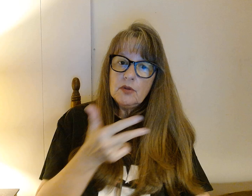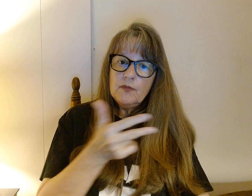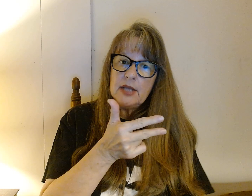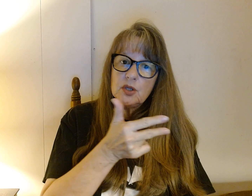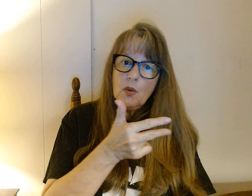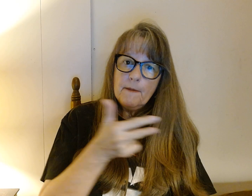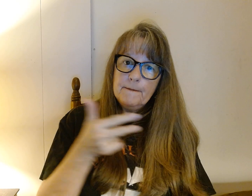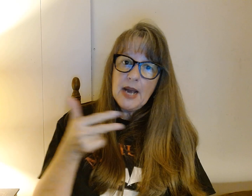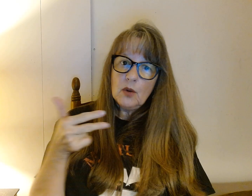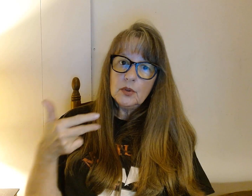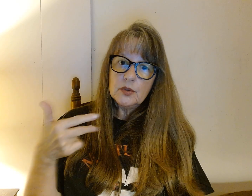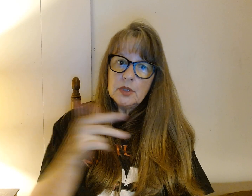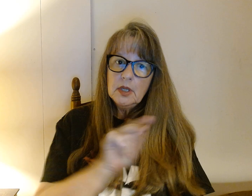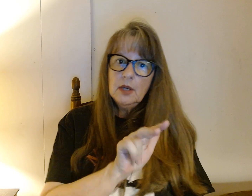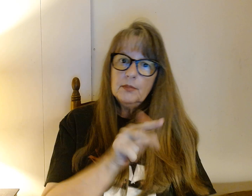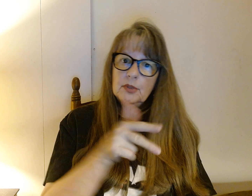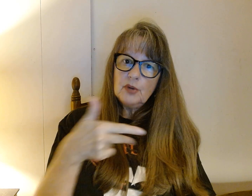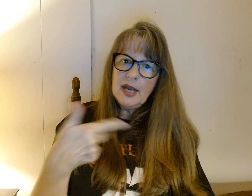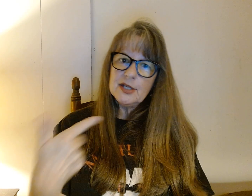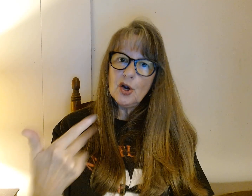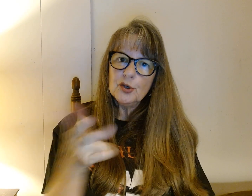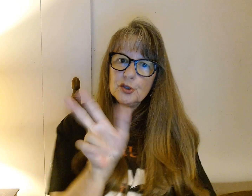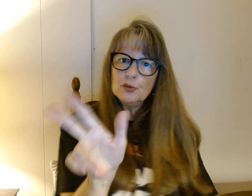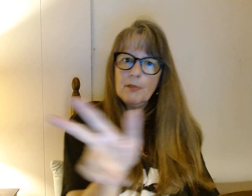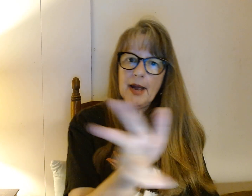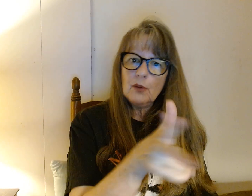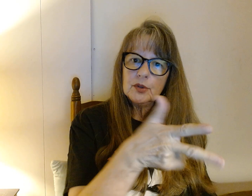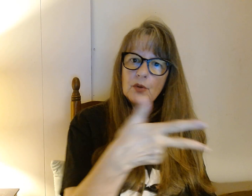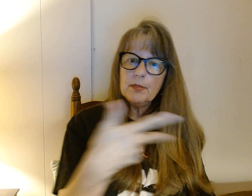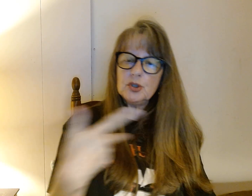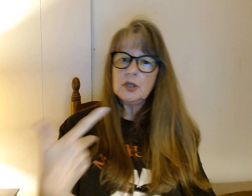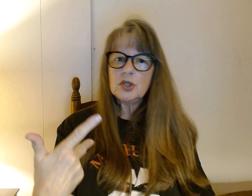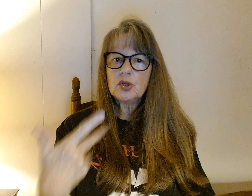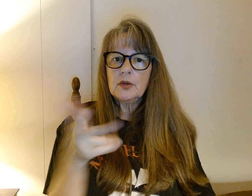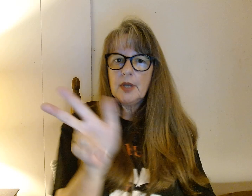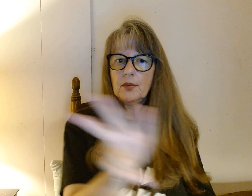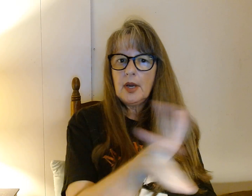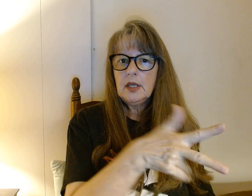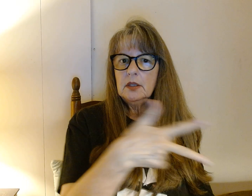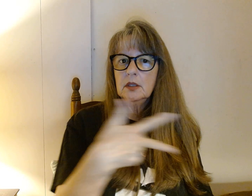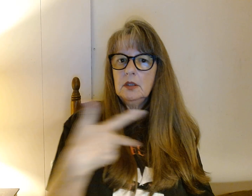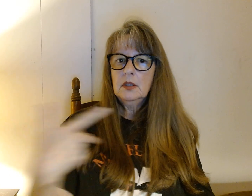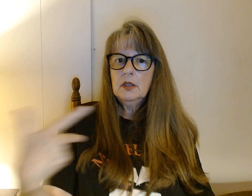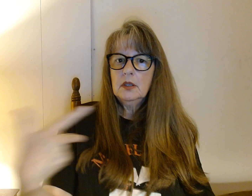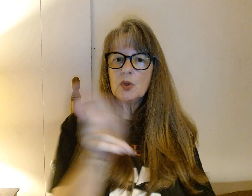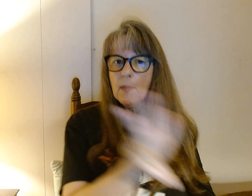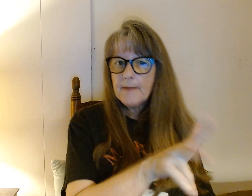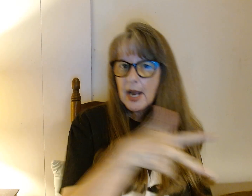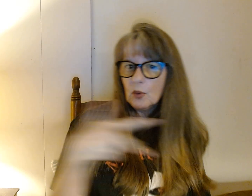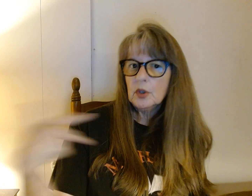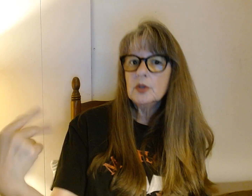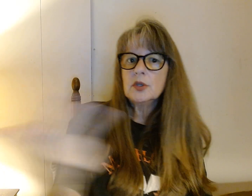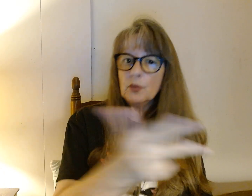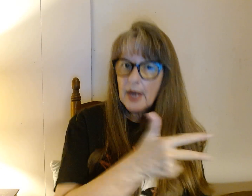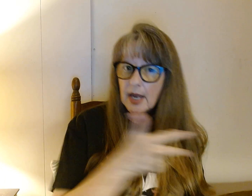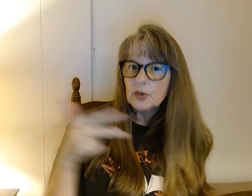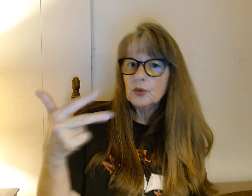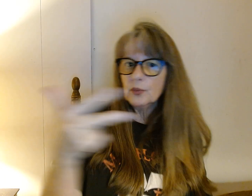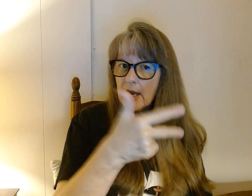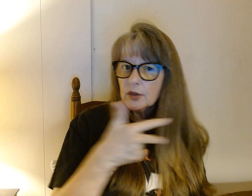van's going backwards. But you can't, it's hard to do a backward donut, but you could start that, right? he was going backwards and around and around and